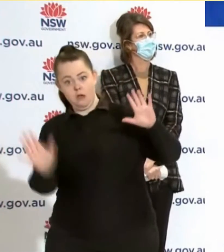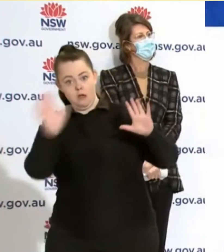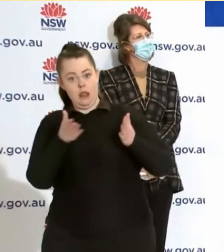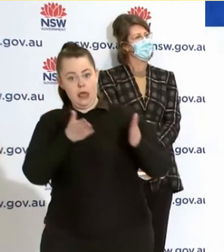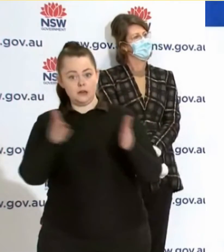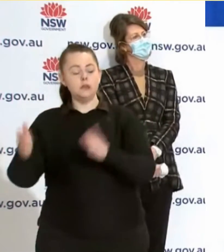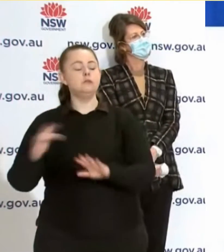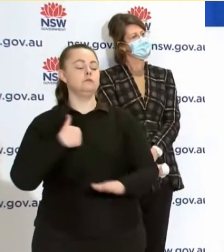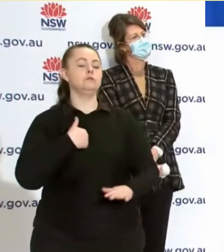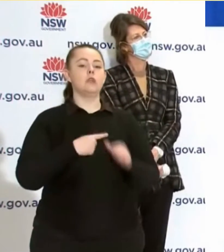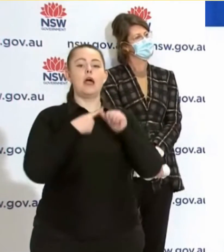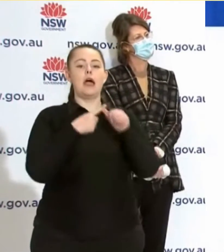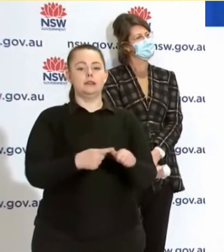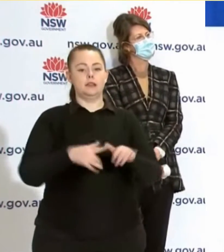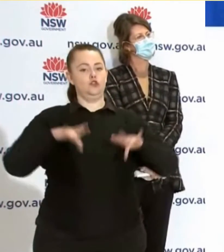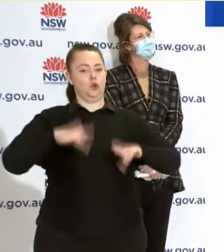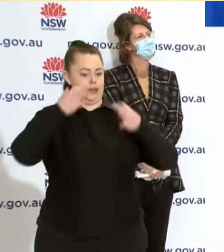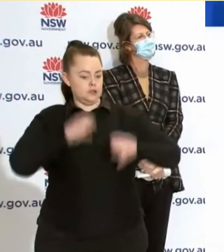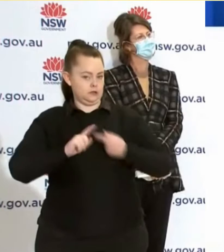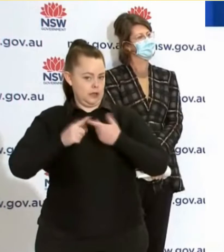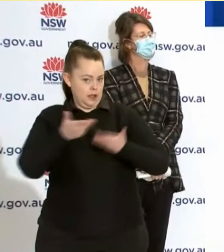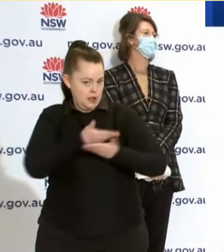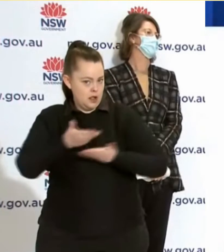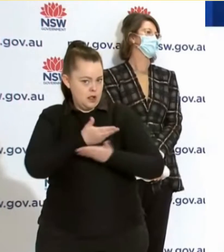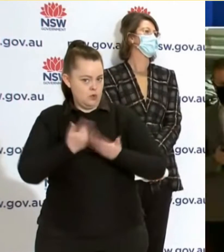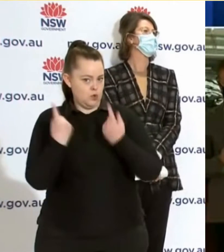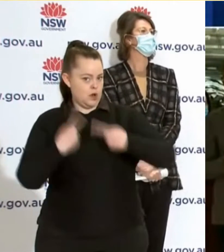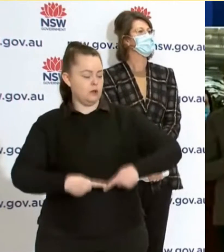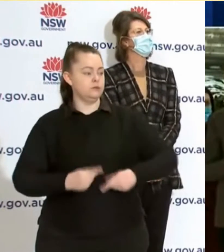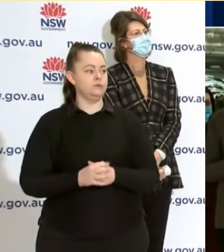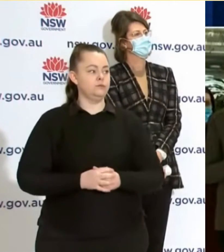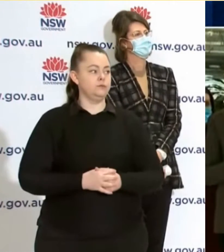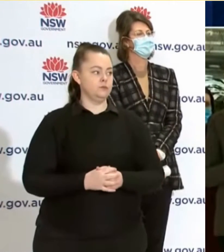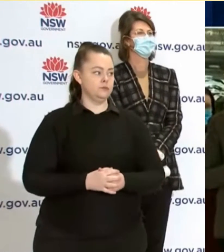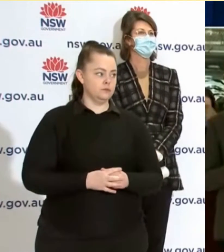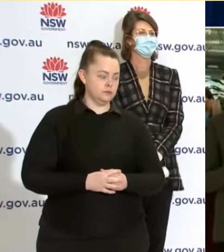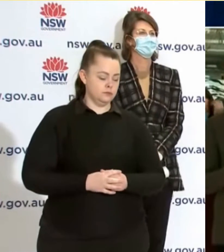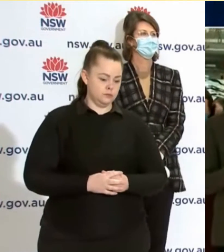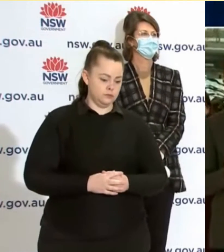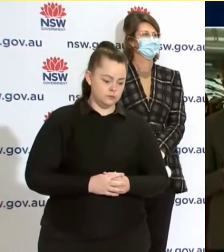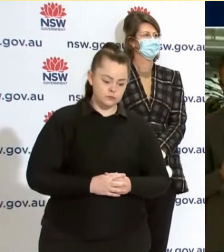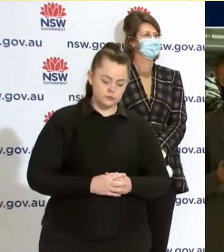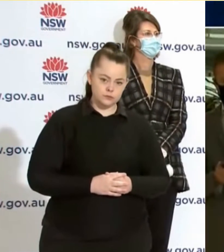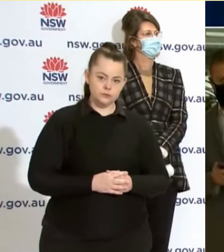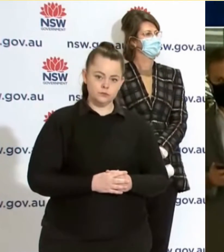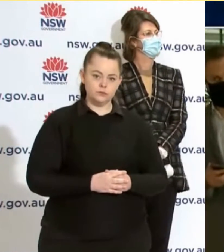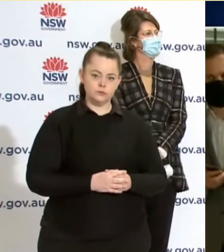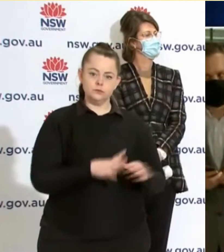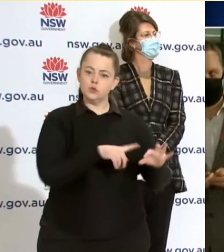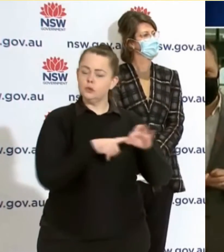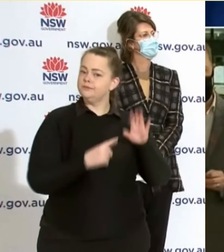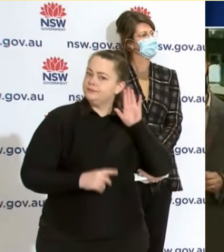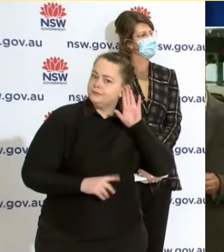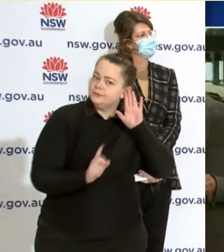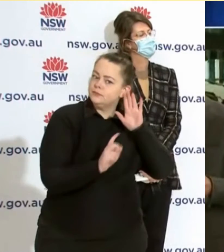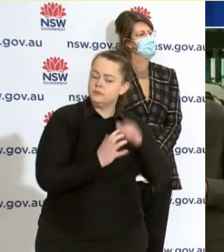that it won't be? We're having those conversations now, yeah. So we're hearing reports of ramping outside hospitals, 3 major hospitals I'm sorry, overnight. I didn't get the first question. We're hearing